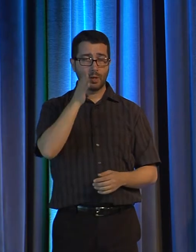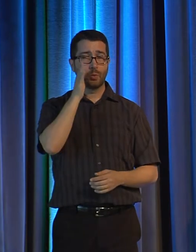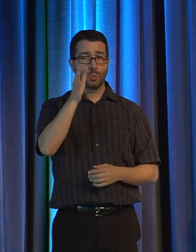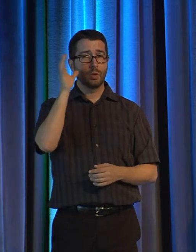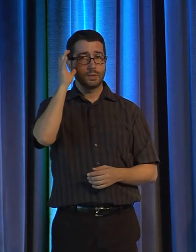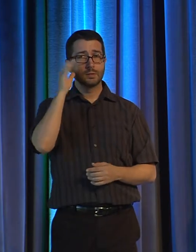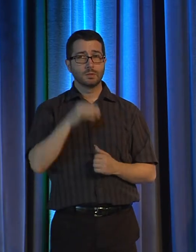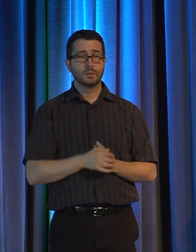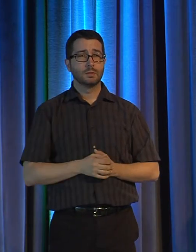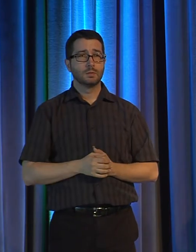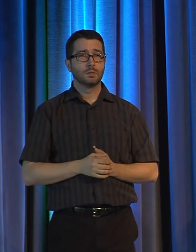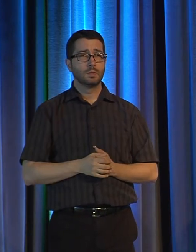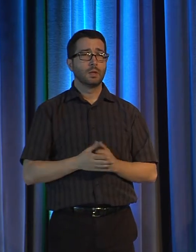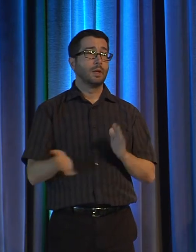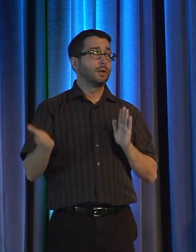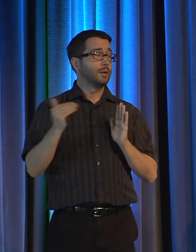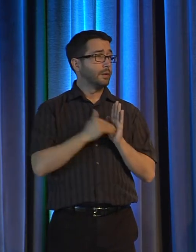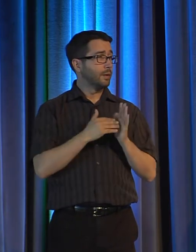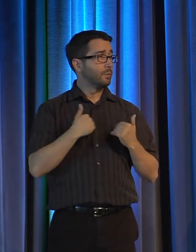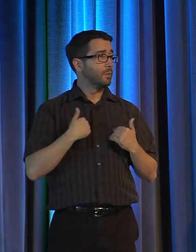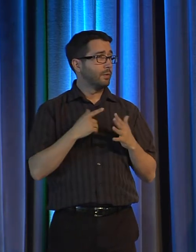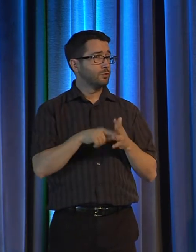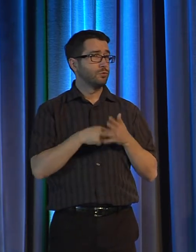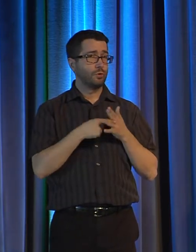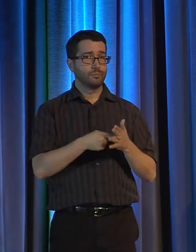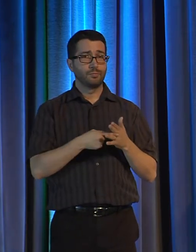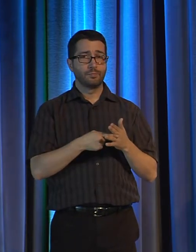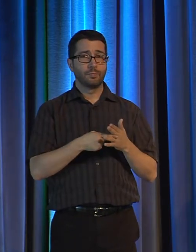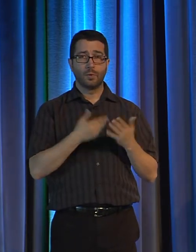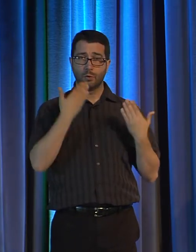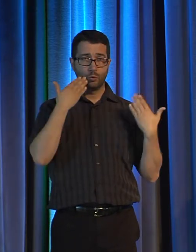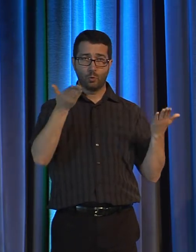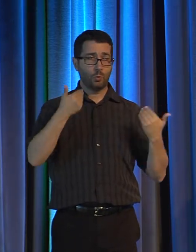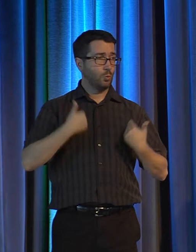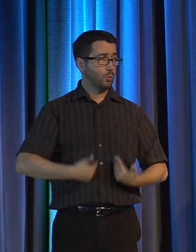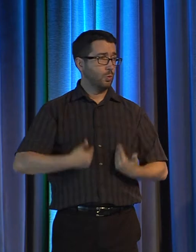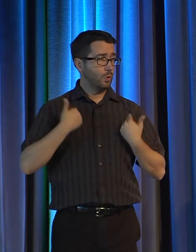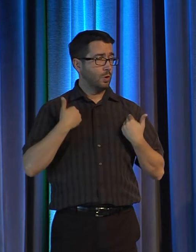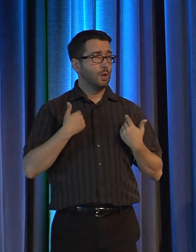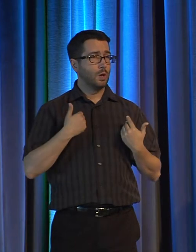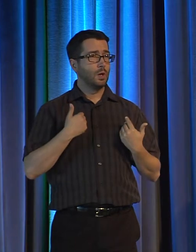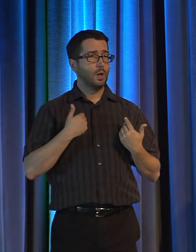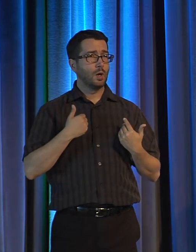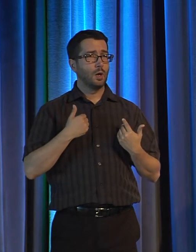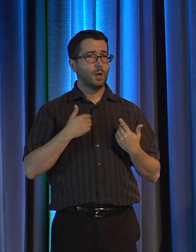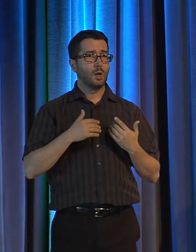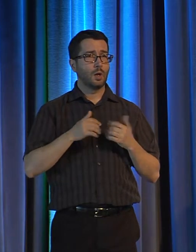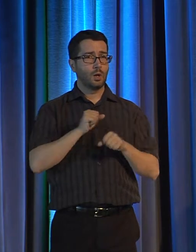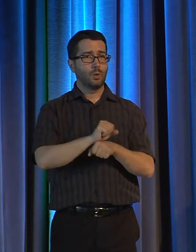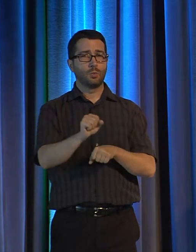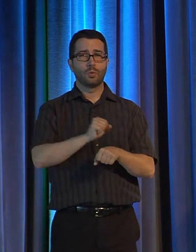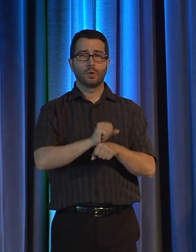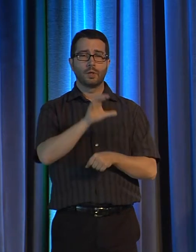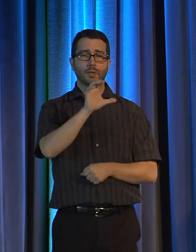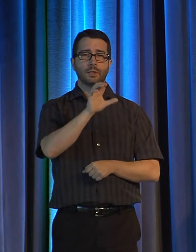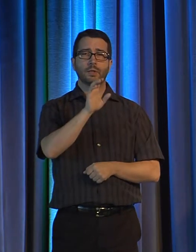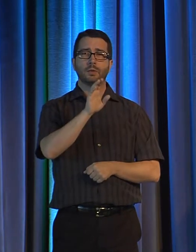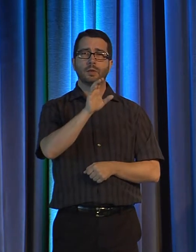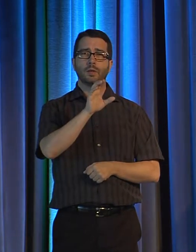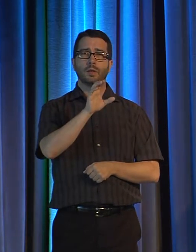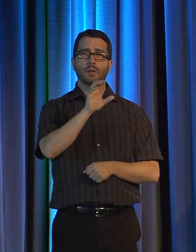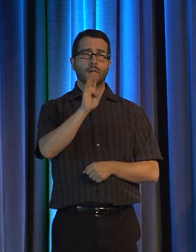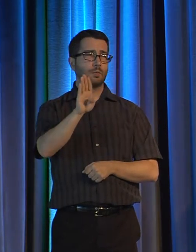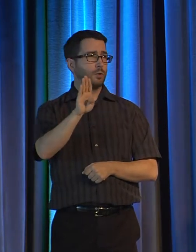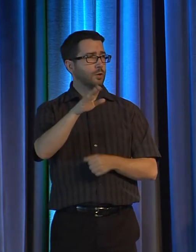have a start. For those that don't know, I'm an alumnus of the Cape Breton Regional Hospital Foundation, and I'm proud of that because it was